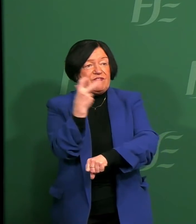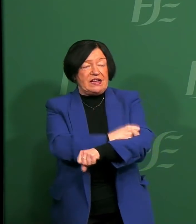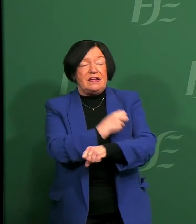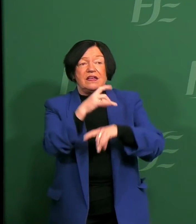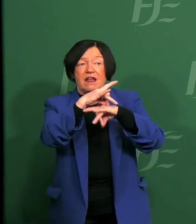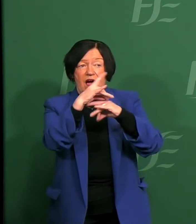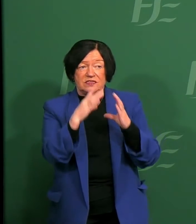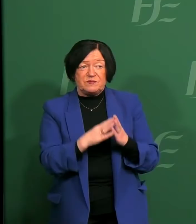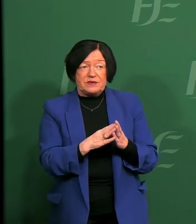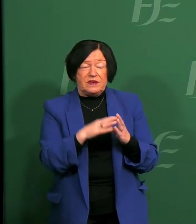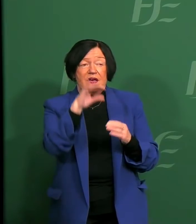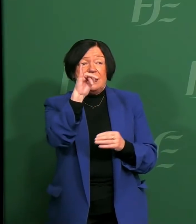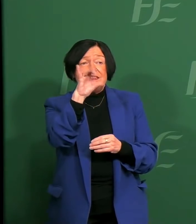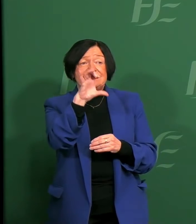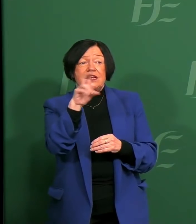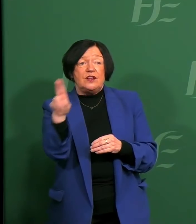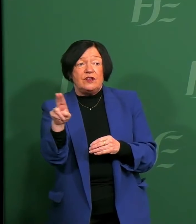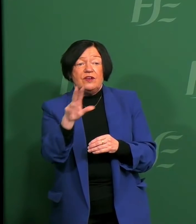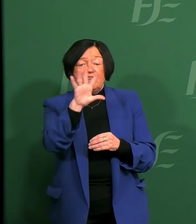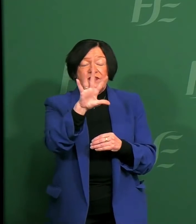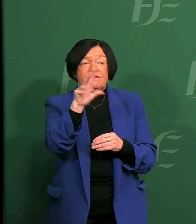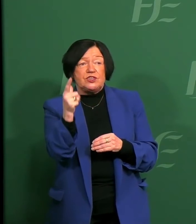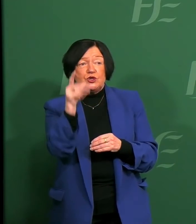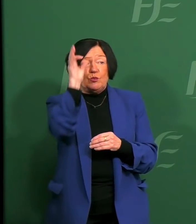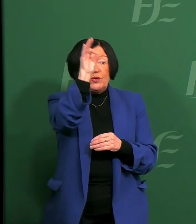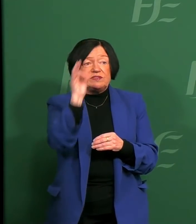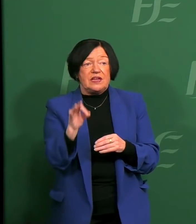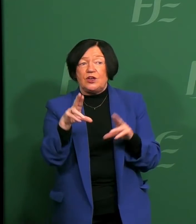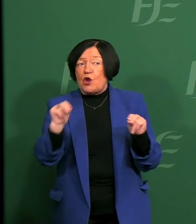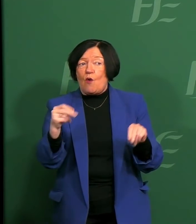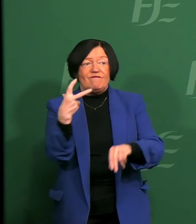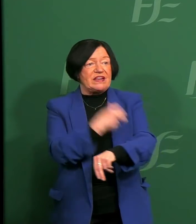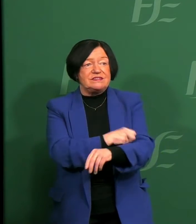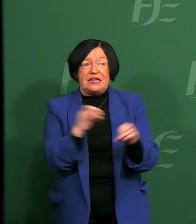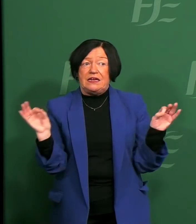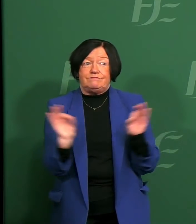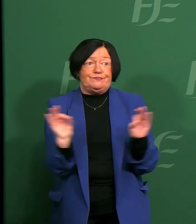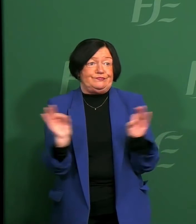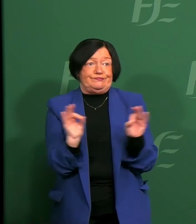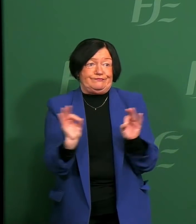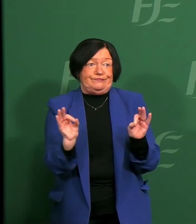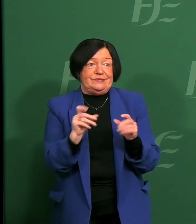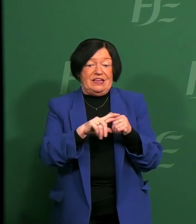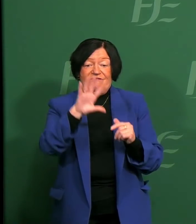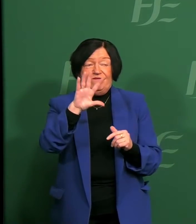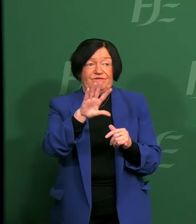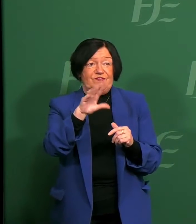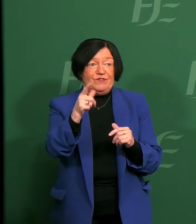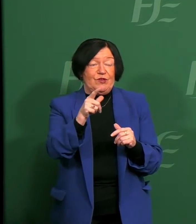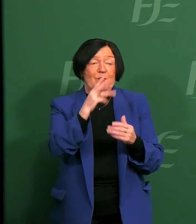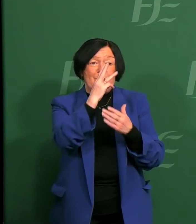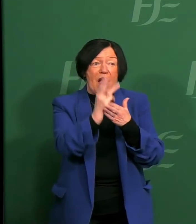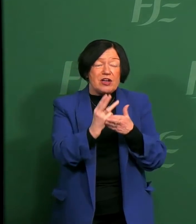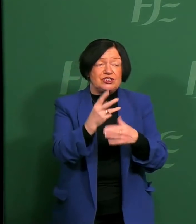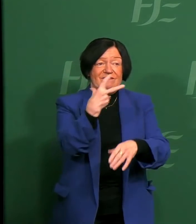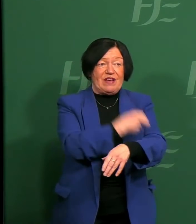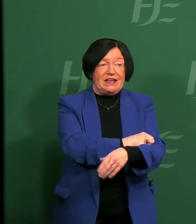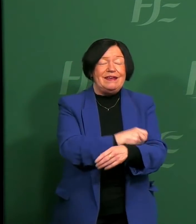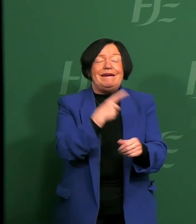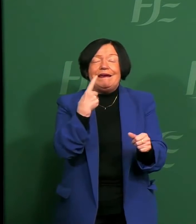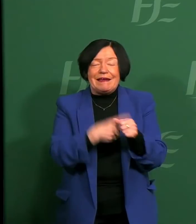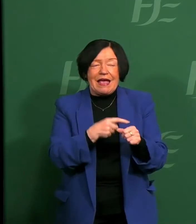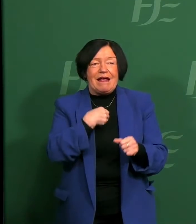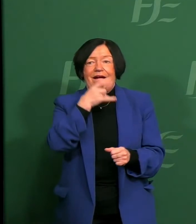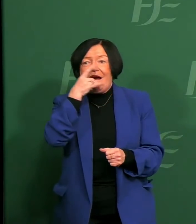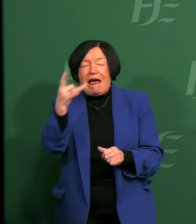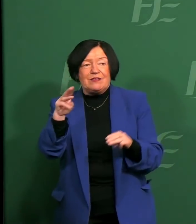hospital. In ICU, it's 52% with no vaccination at all and 2% partially vaccinated. So again, a call to